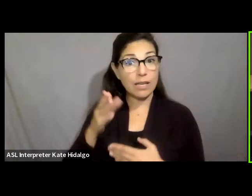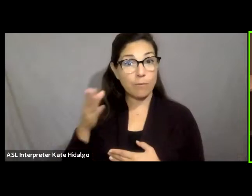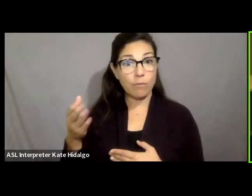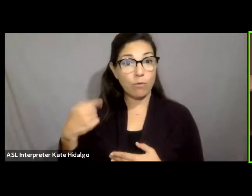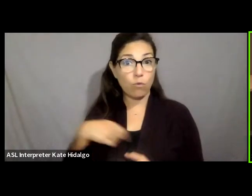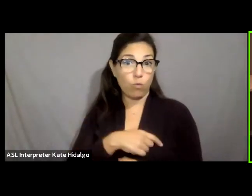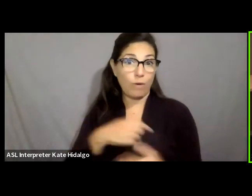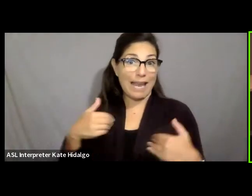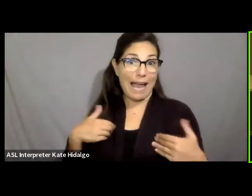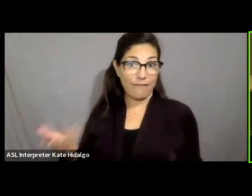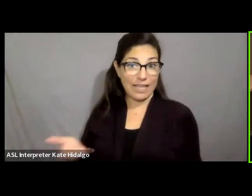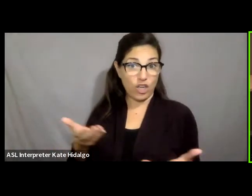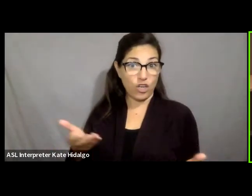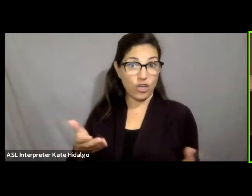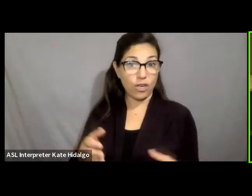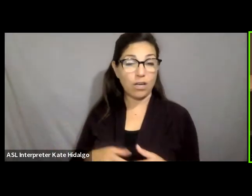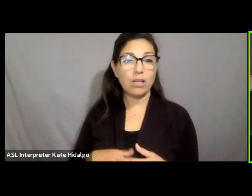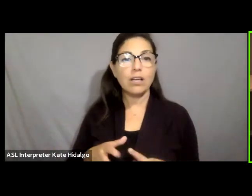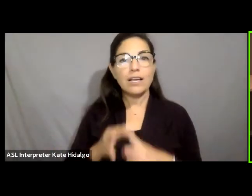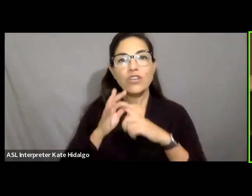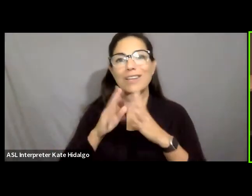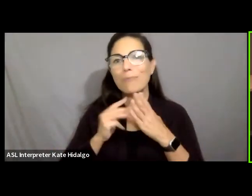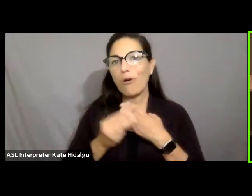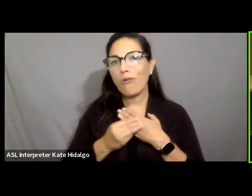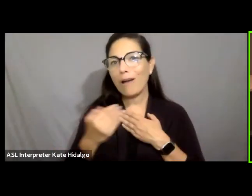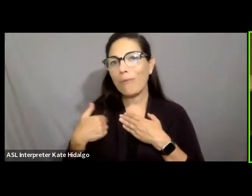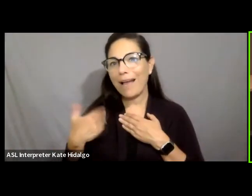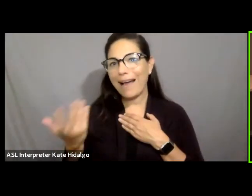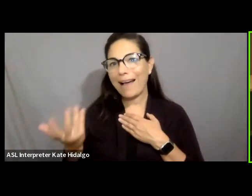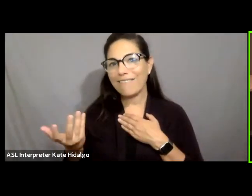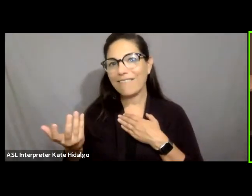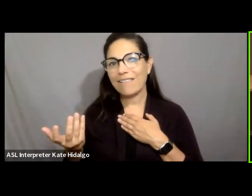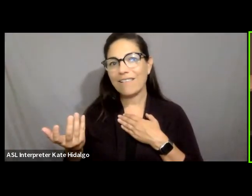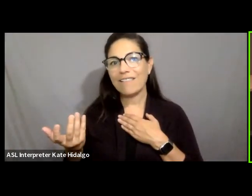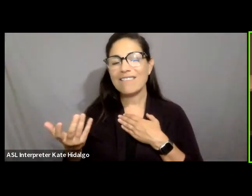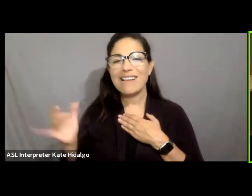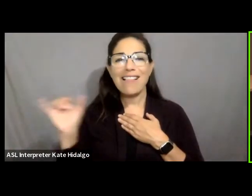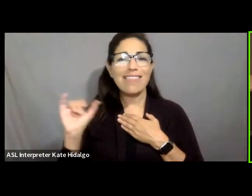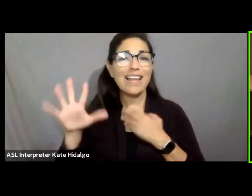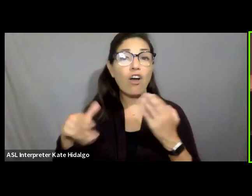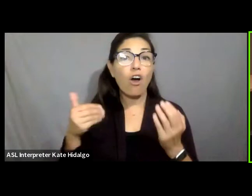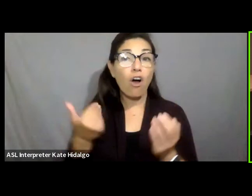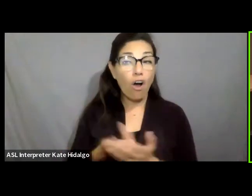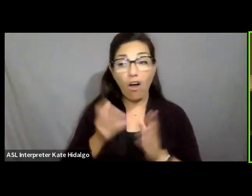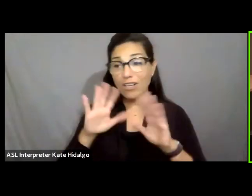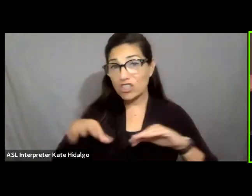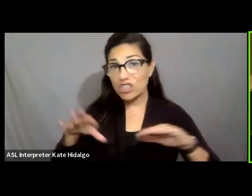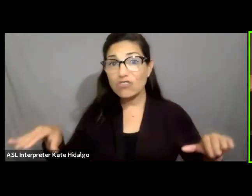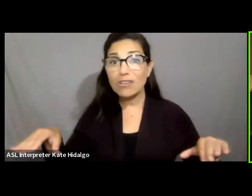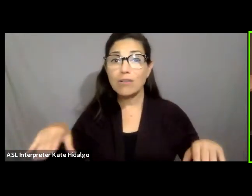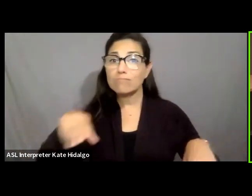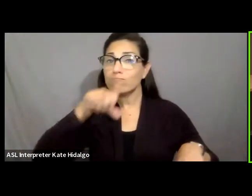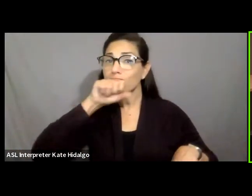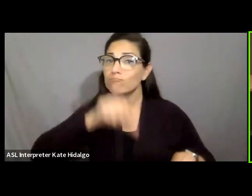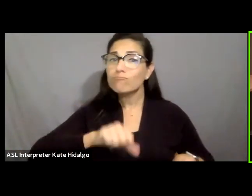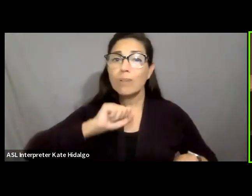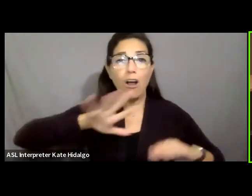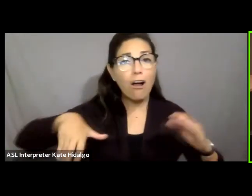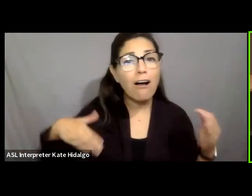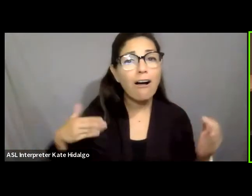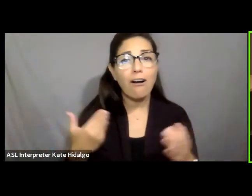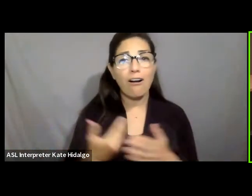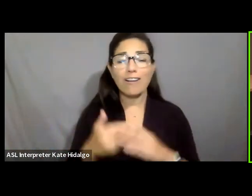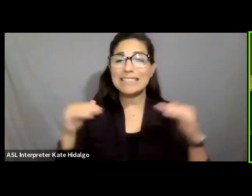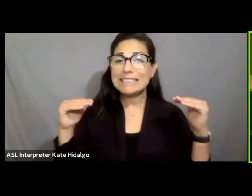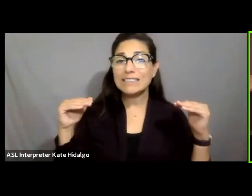have here and the unique programs. You know, this is like all our children. We love them all. They're all the same and